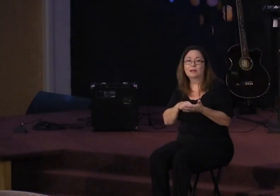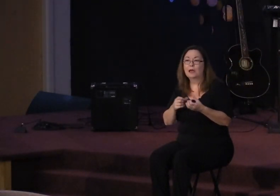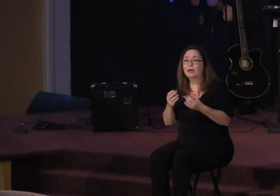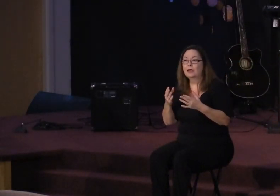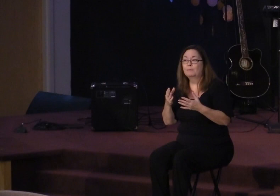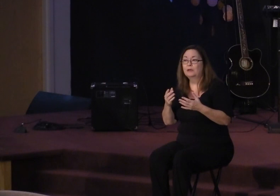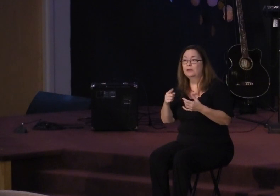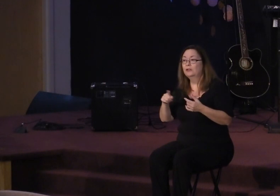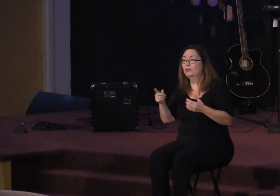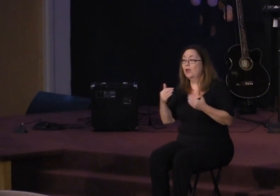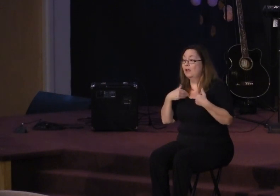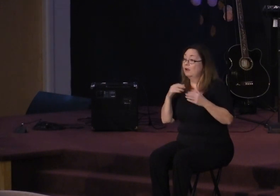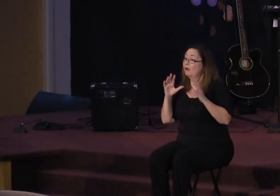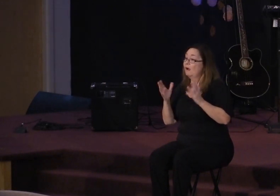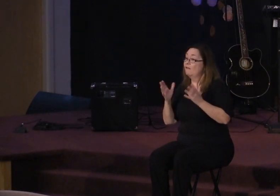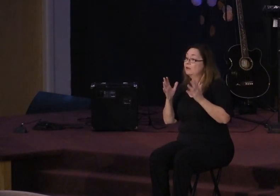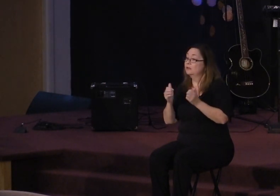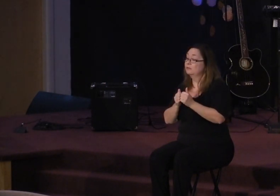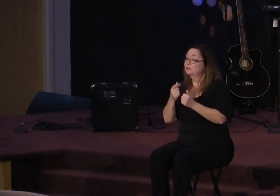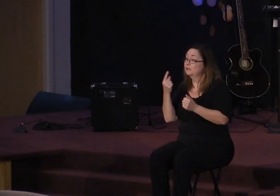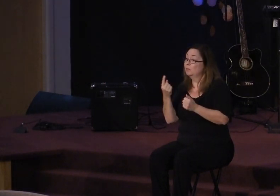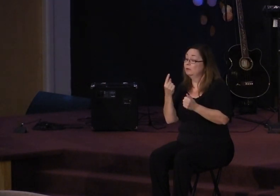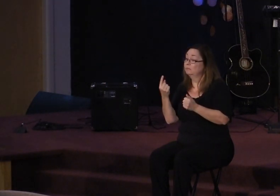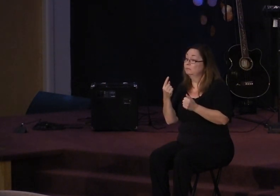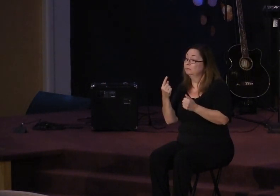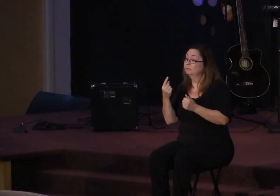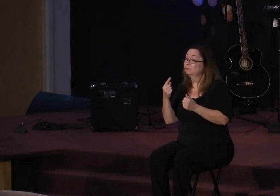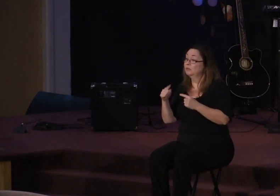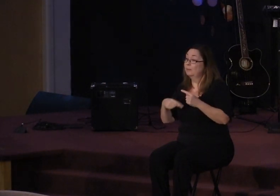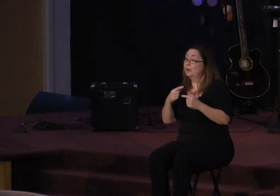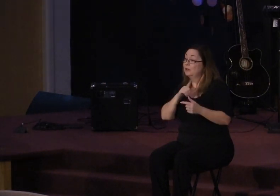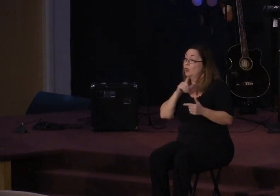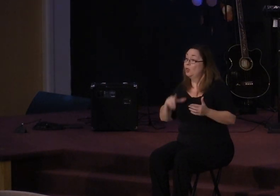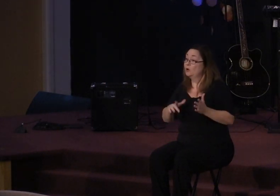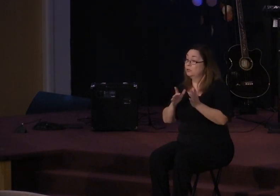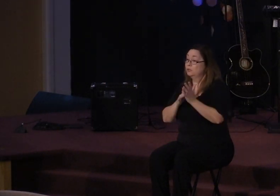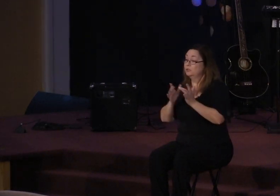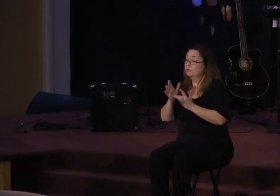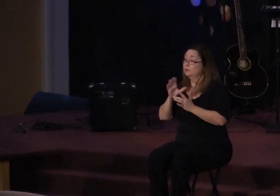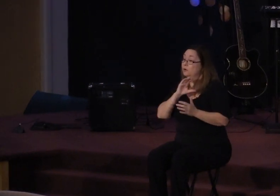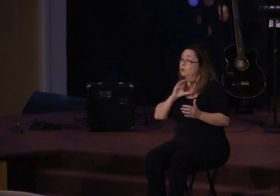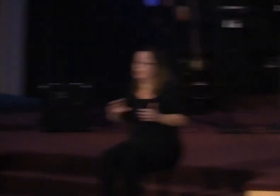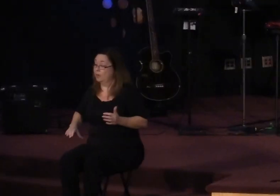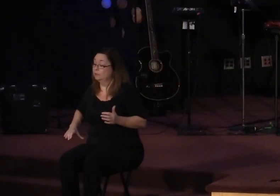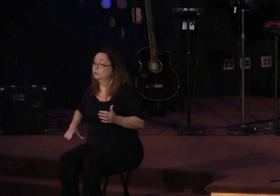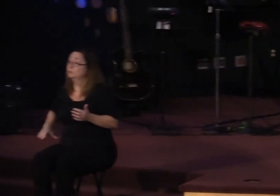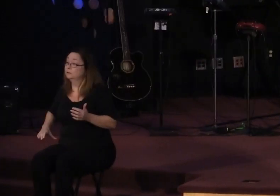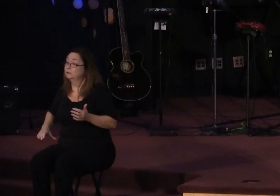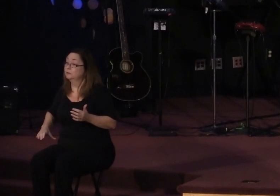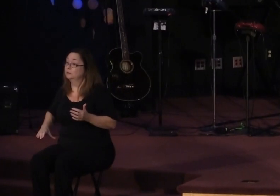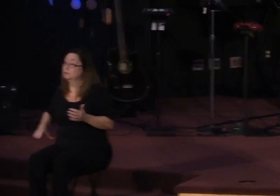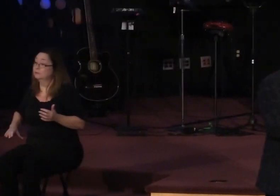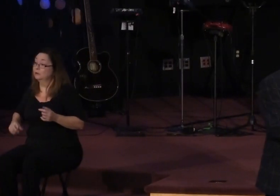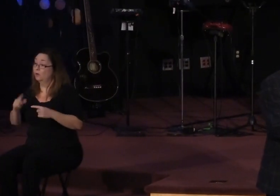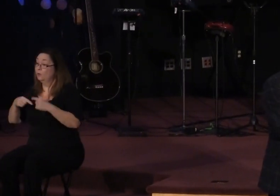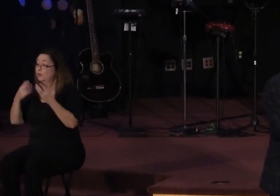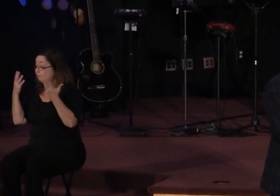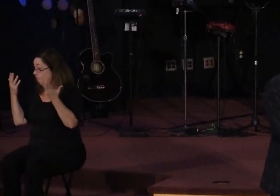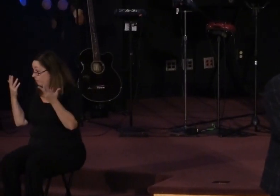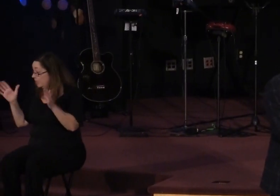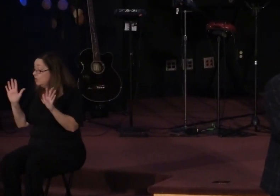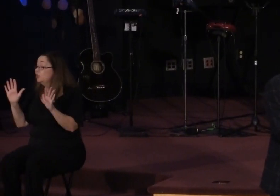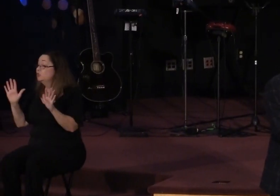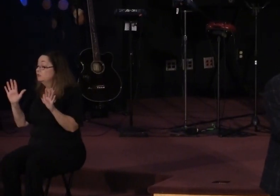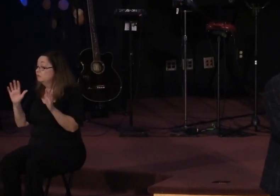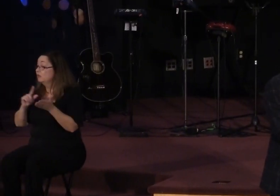How many have ever had a conversation with someone about the Lord Jesus Christ? And when it was all over, said, and